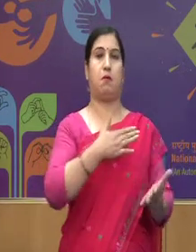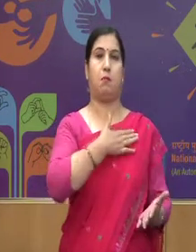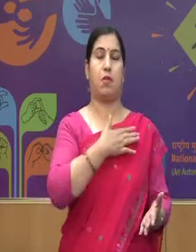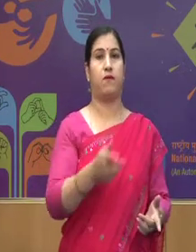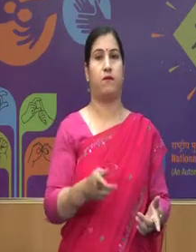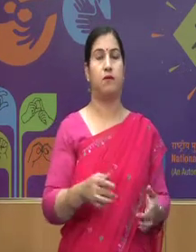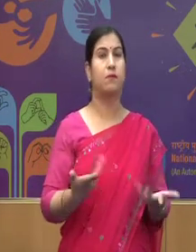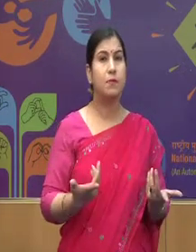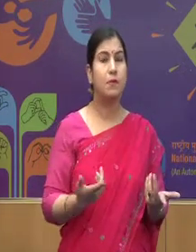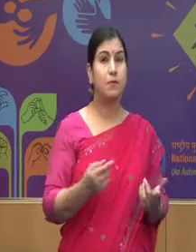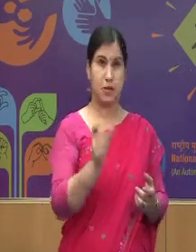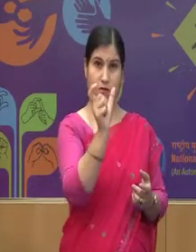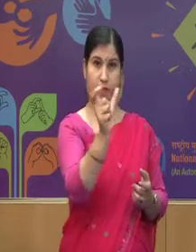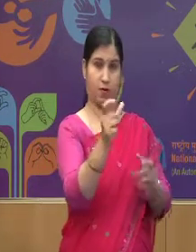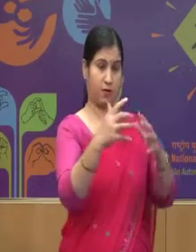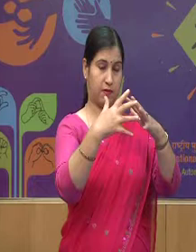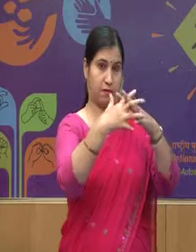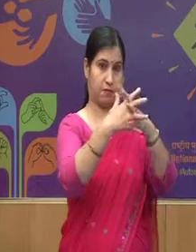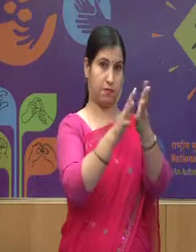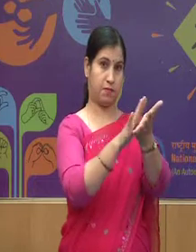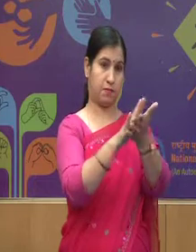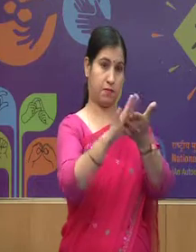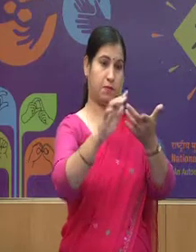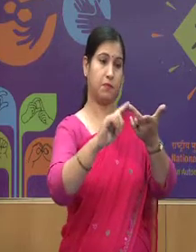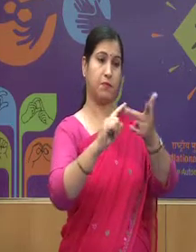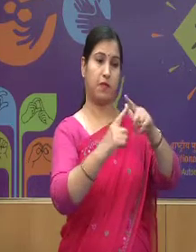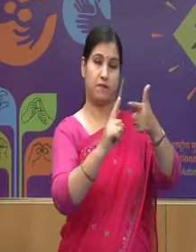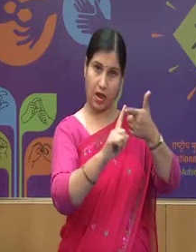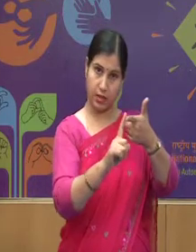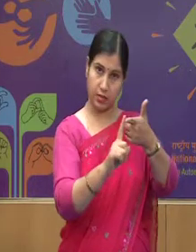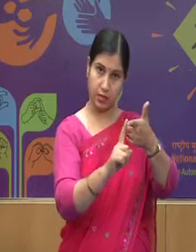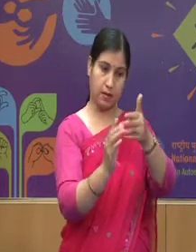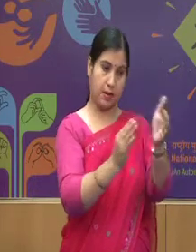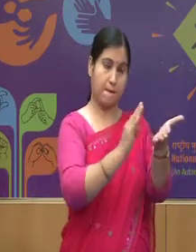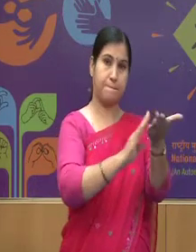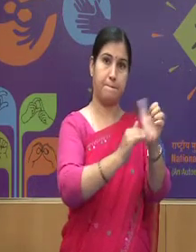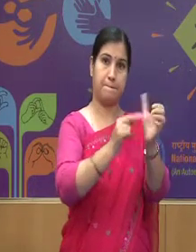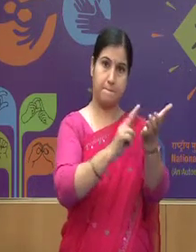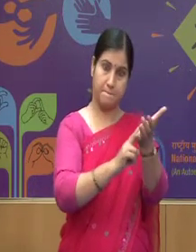The term white man's burden came to be used around this time.